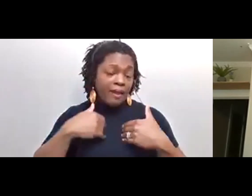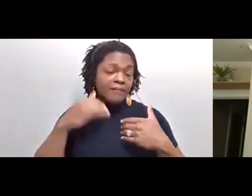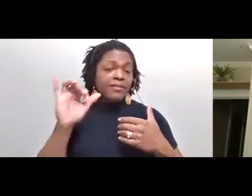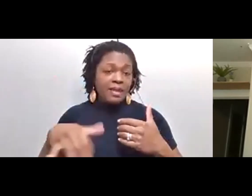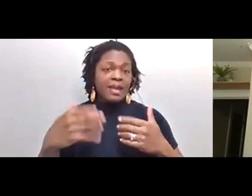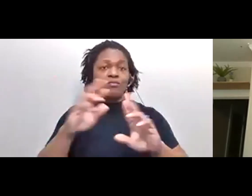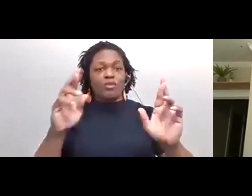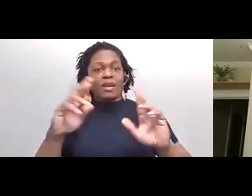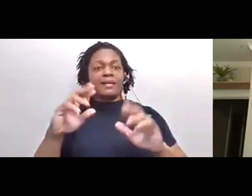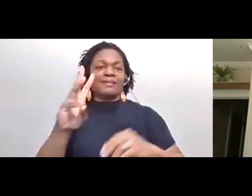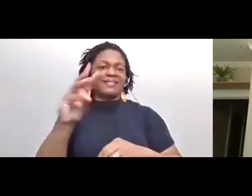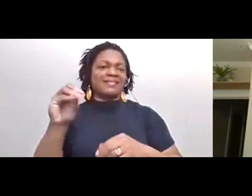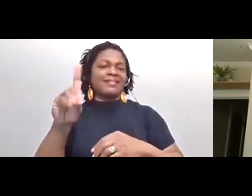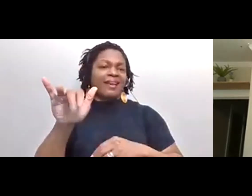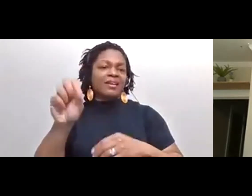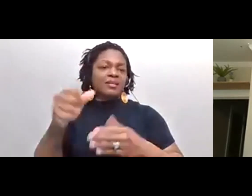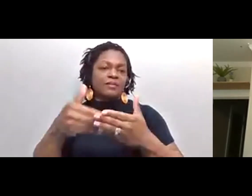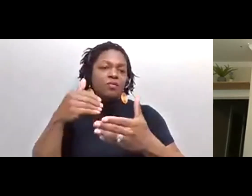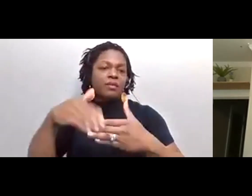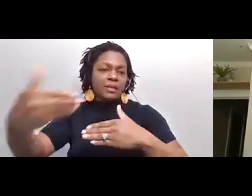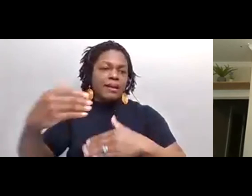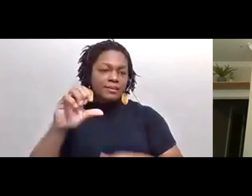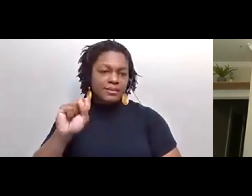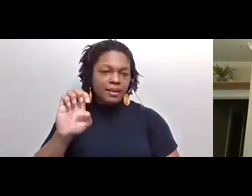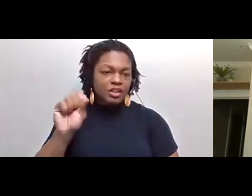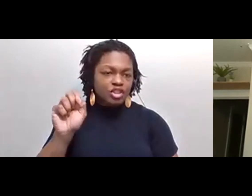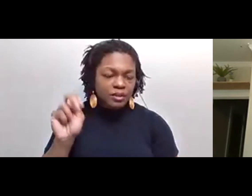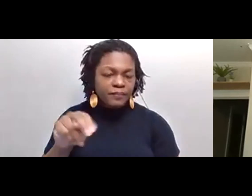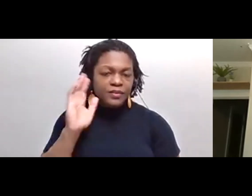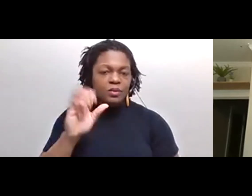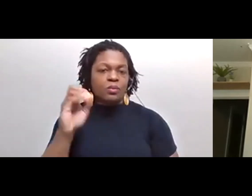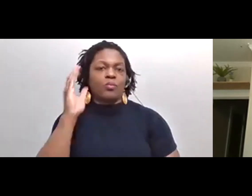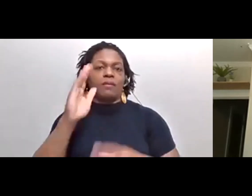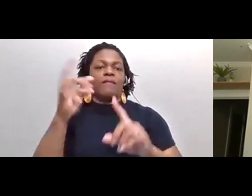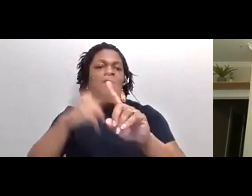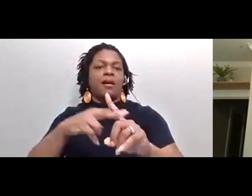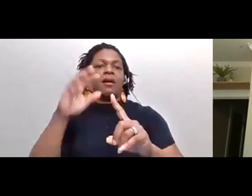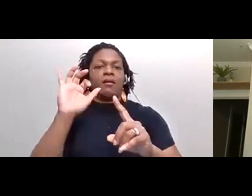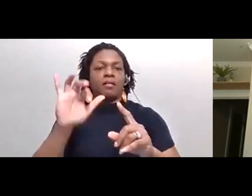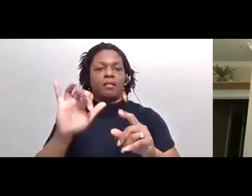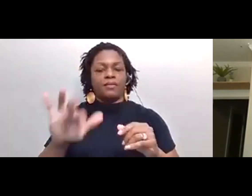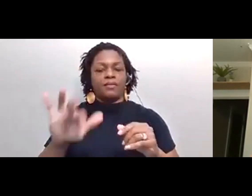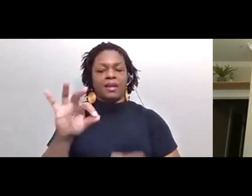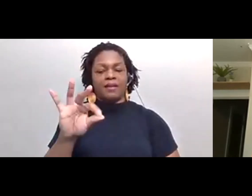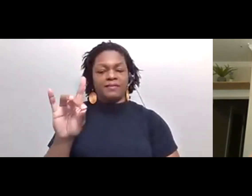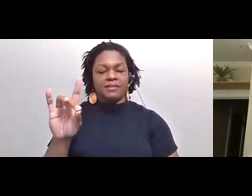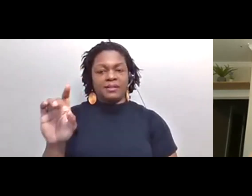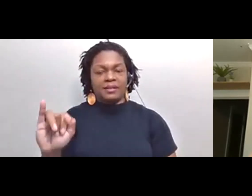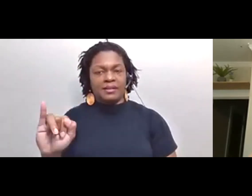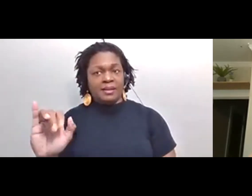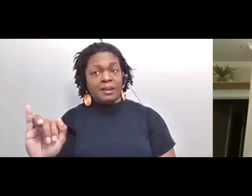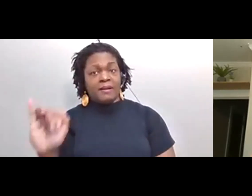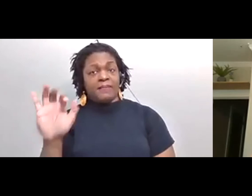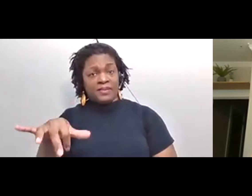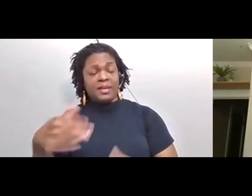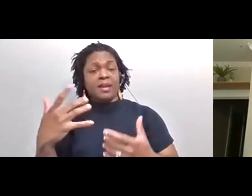to the next session. She will then file a bill to include the ICFDD population in with the comprehensive dental